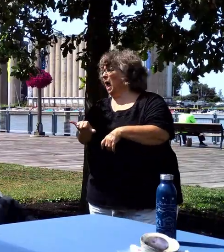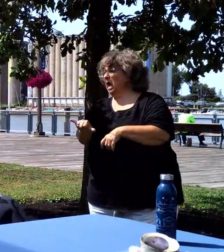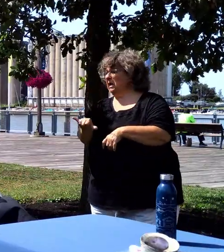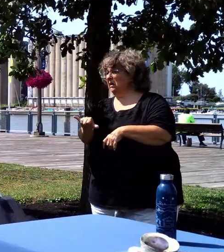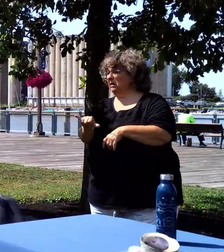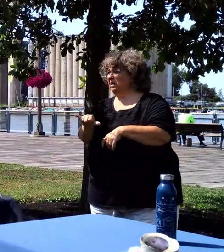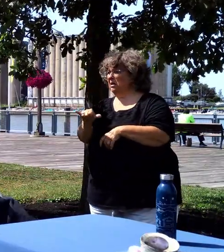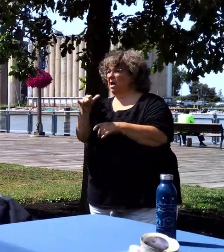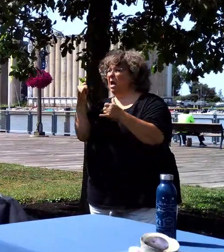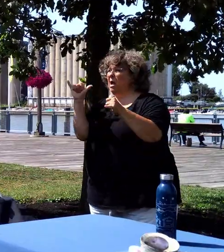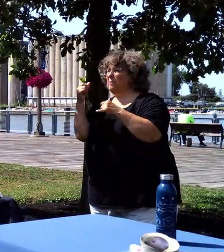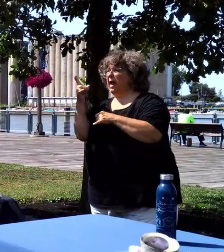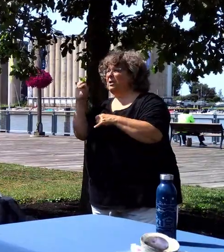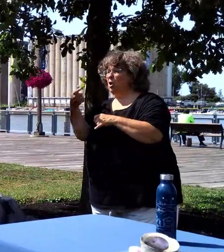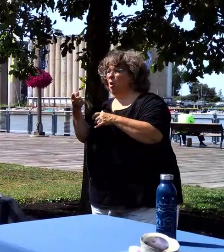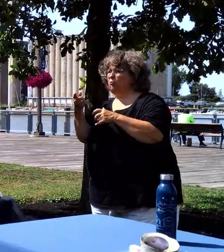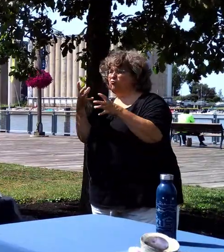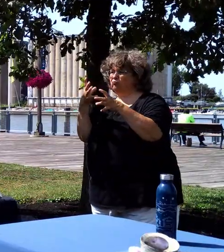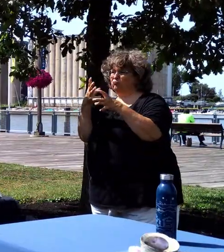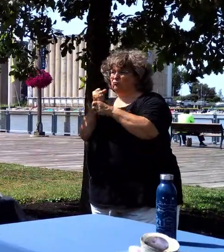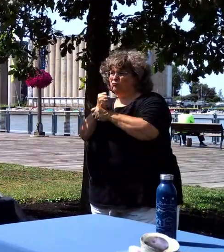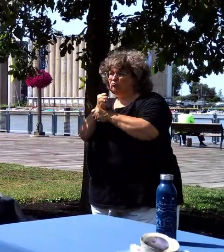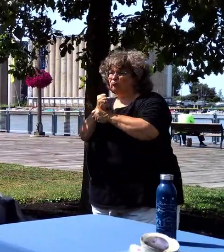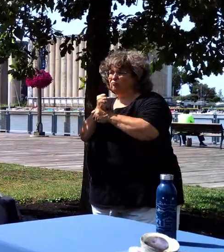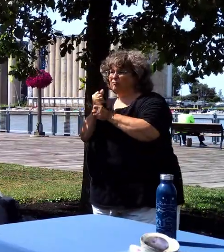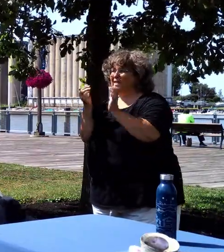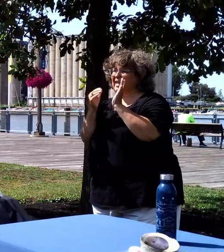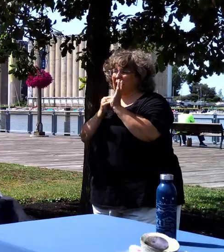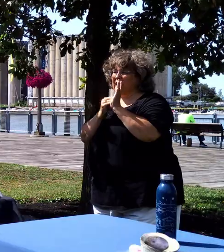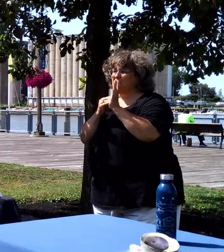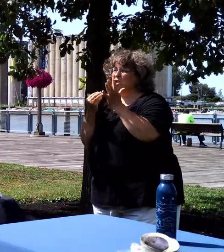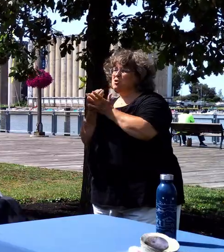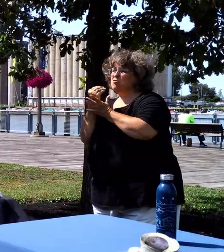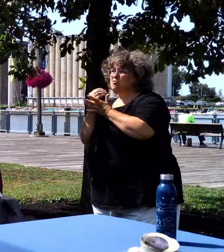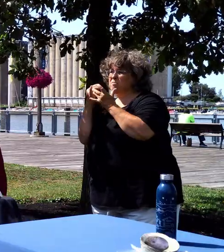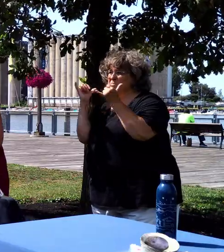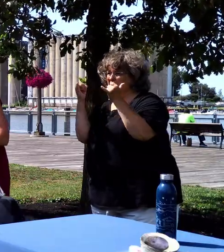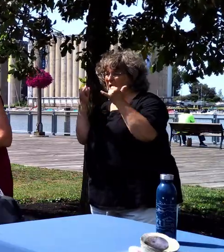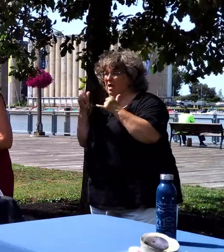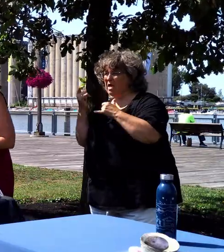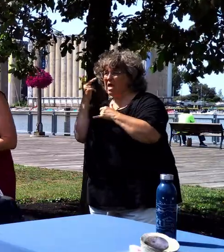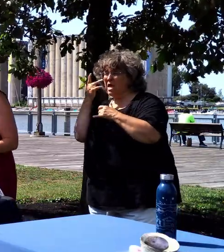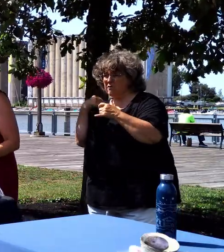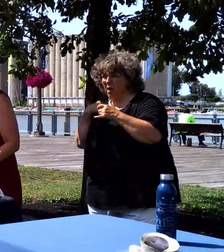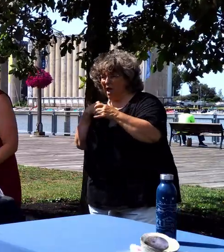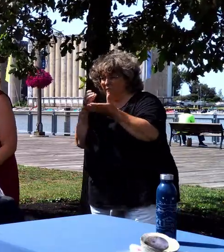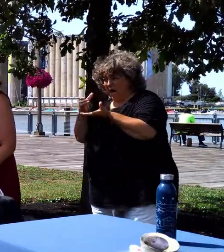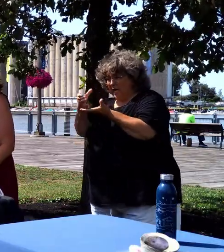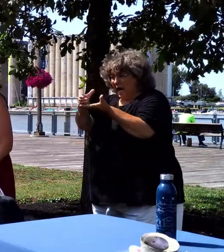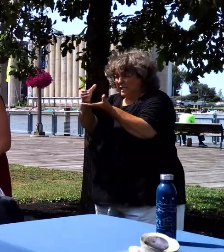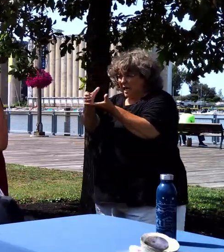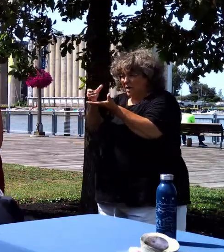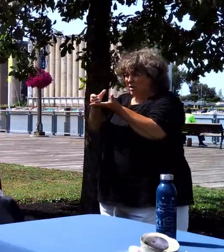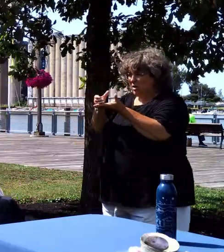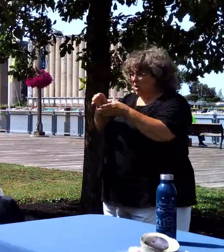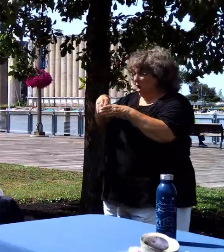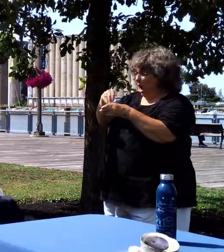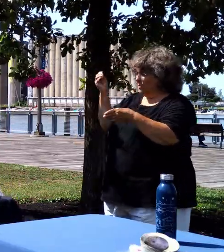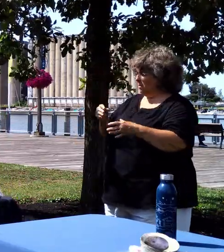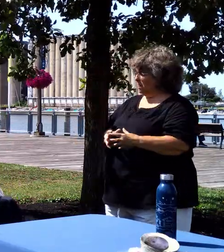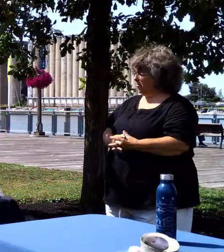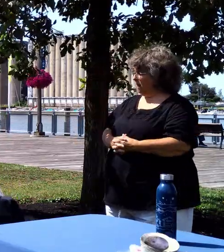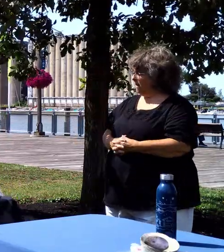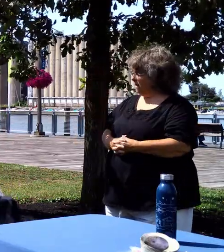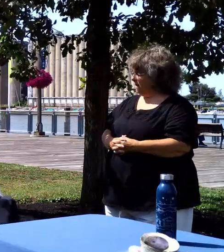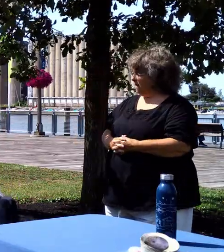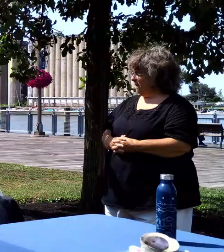forever because Play-Doh can always be reformed, right? So if you have a container of Play-Doh, go ahead and take it out. I